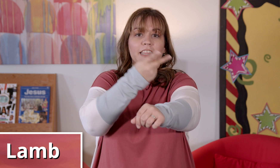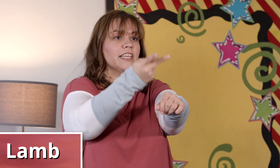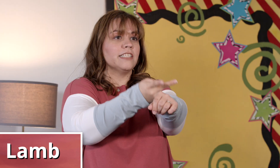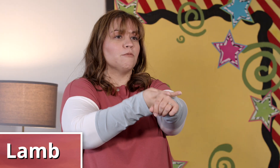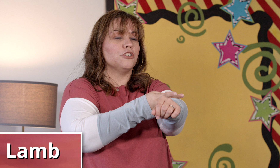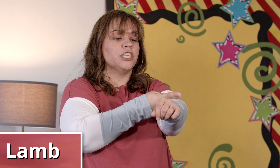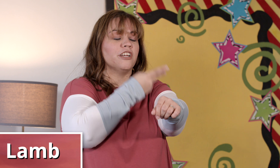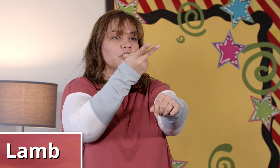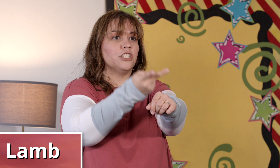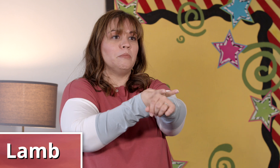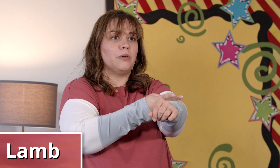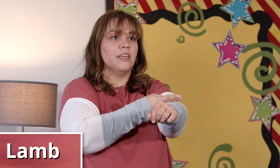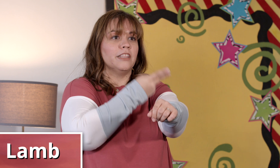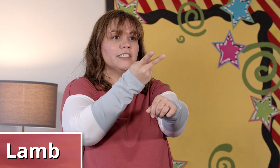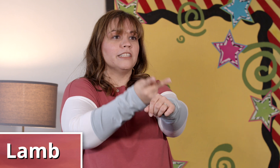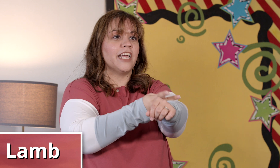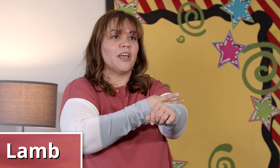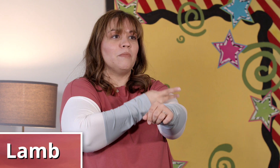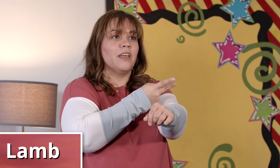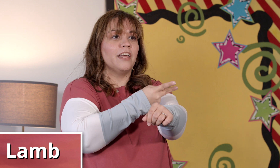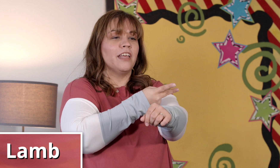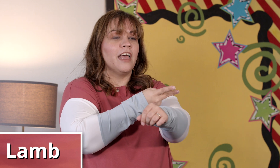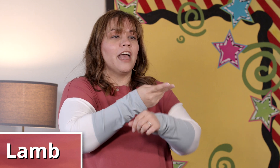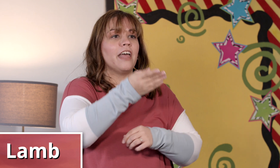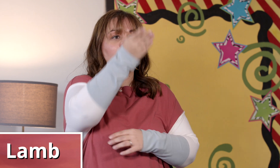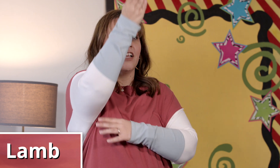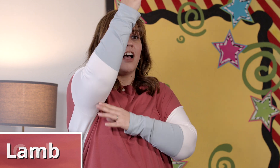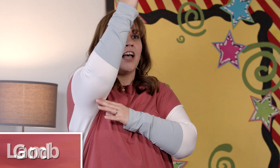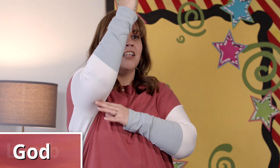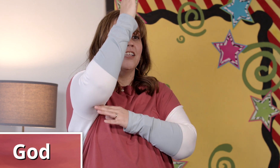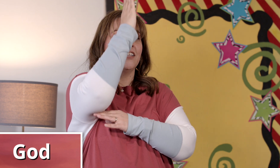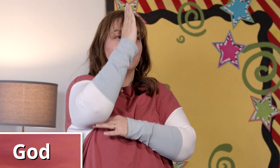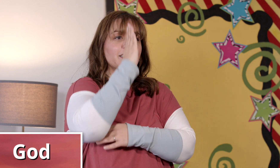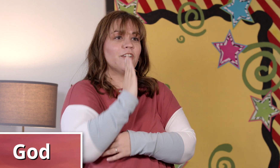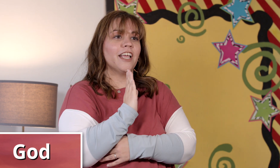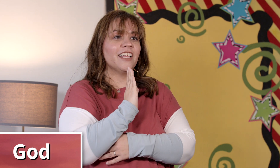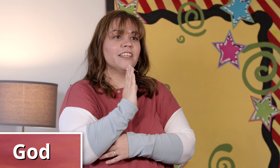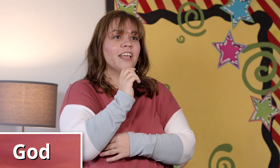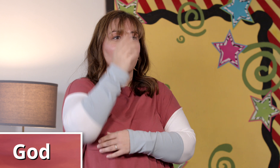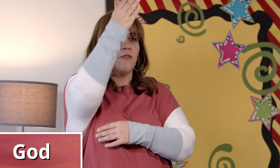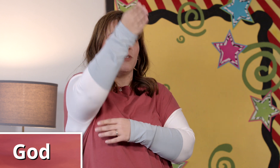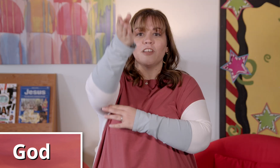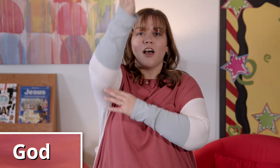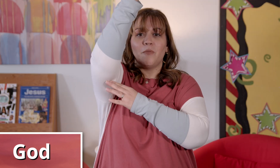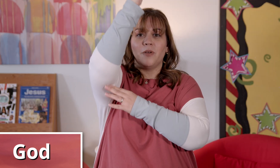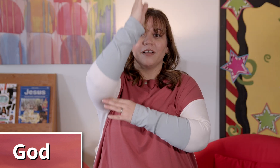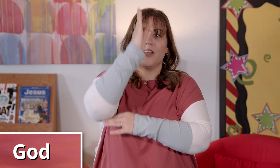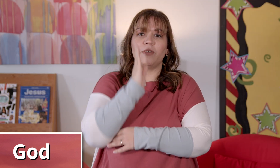this, like we're shearing a sheep. This is lamb. And then God is our hand from the top coming